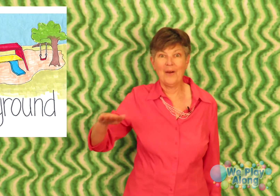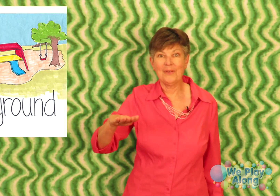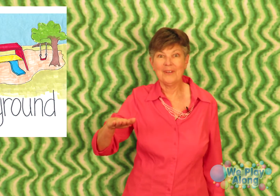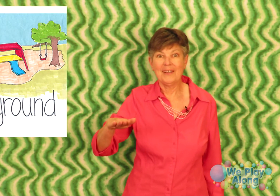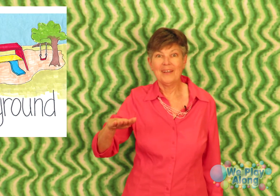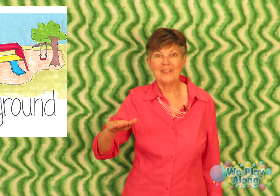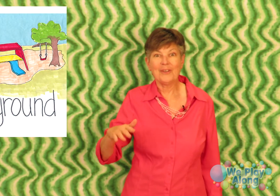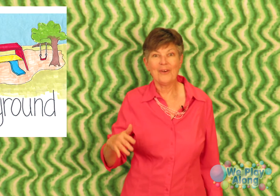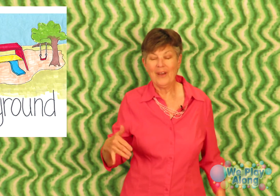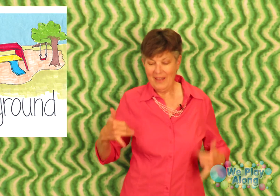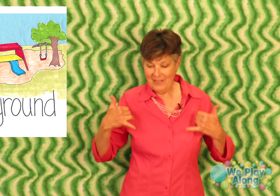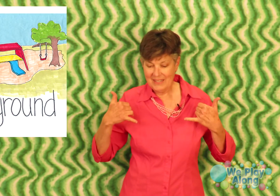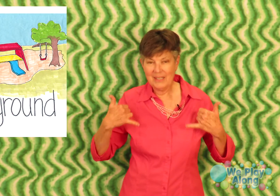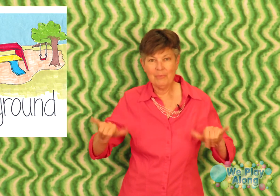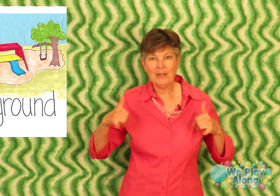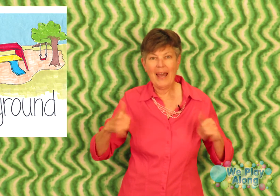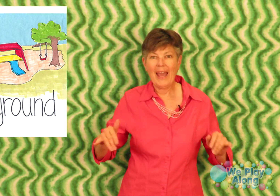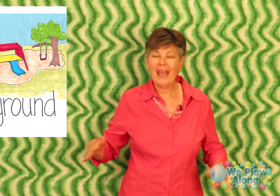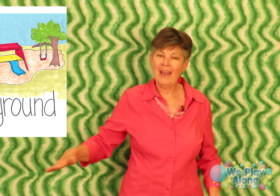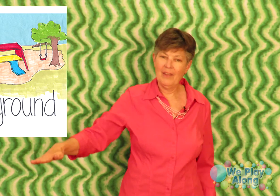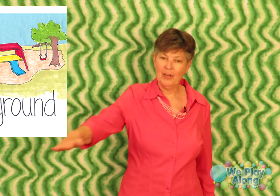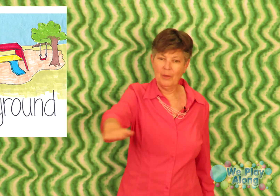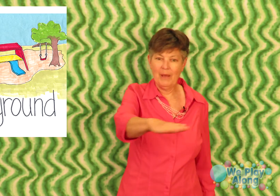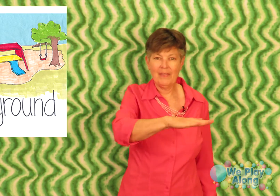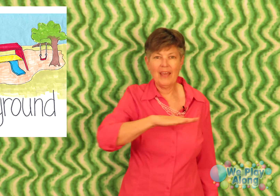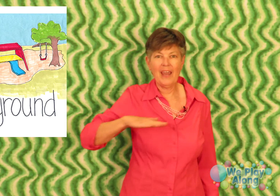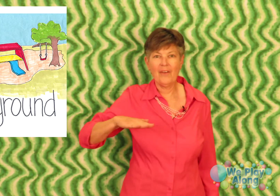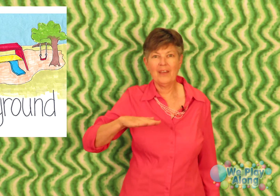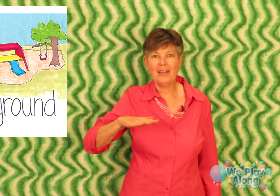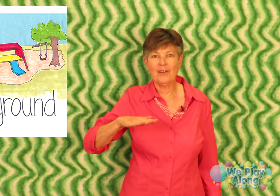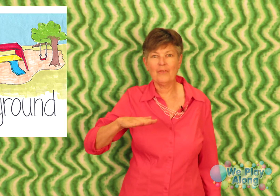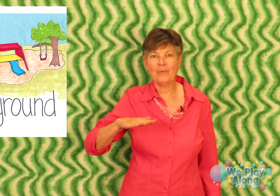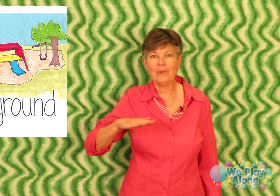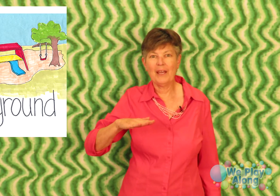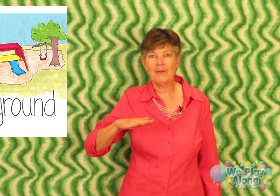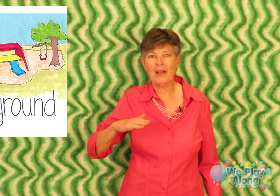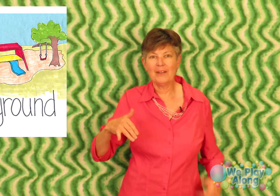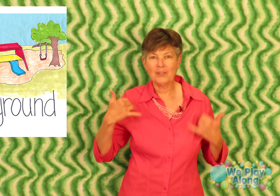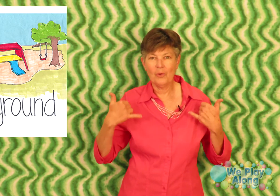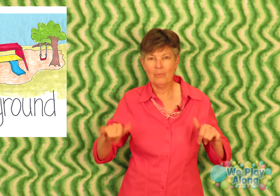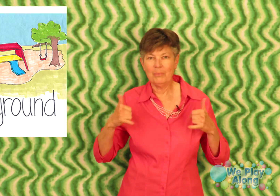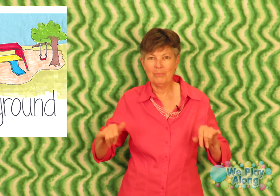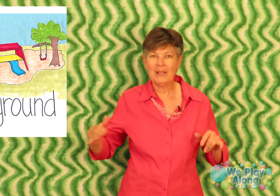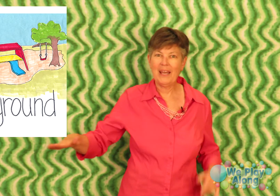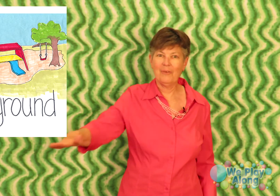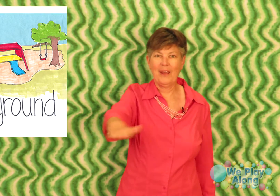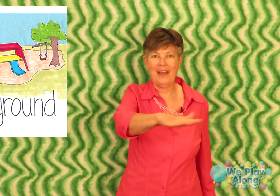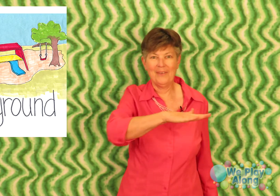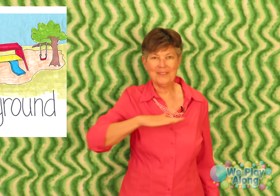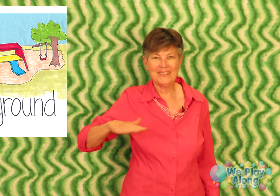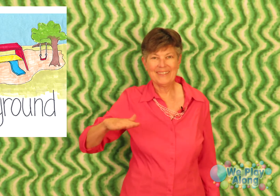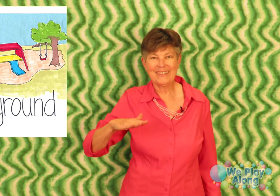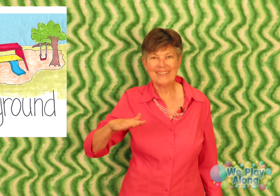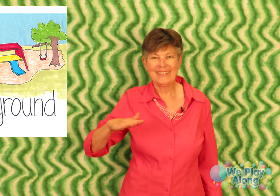playground. So this is play, and then you're going to make the area here for playground. So playground.